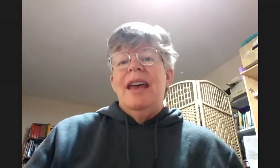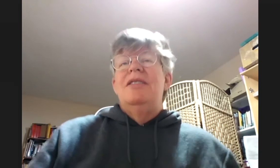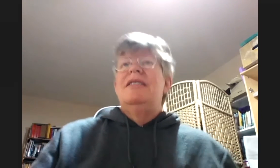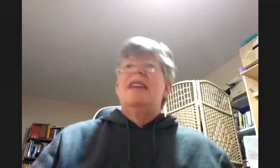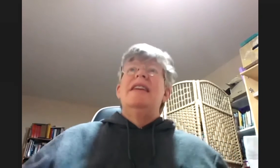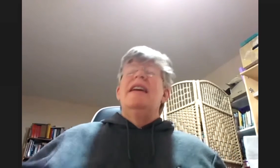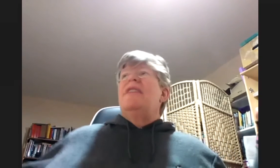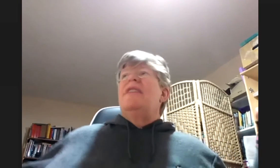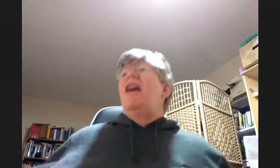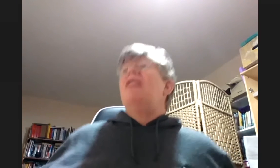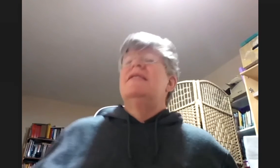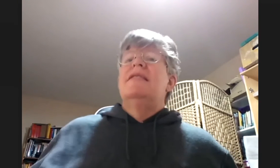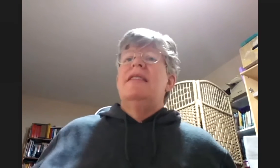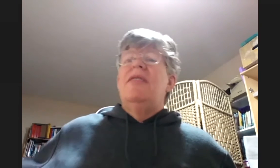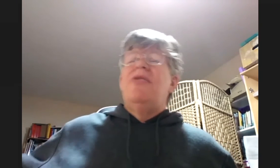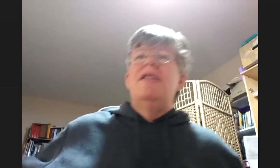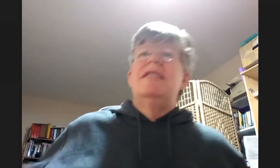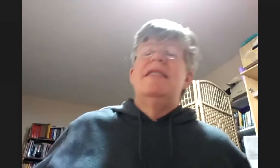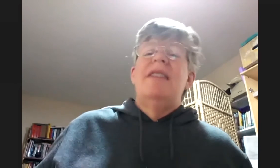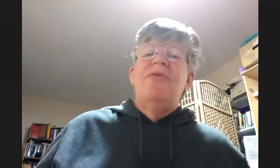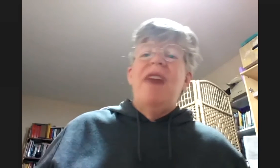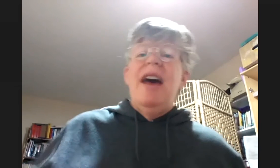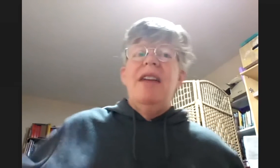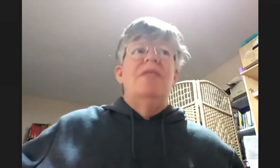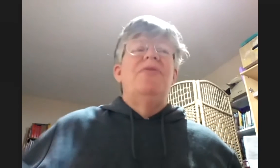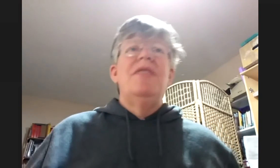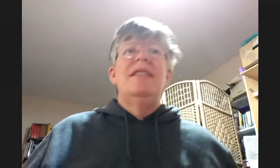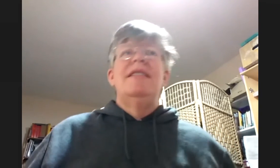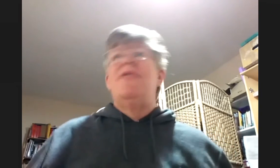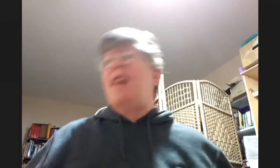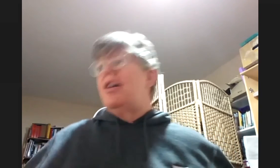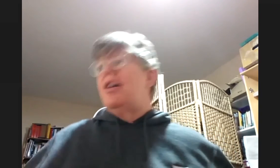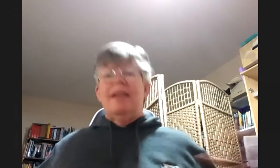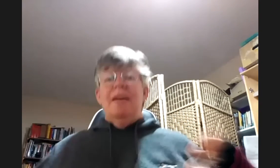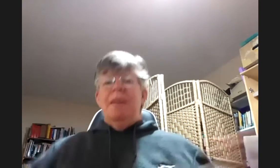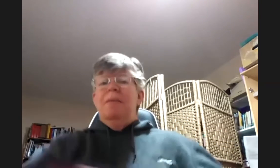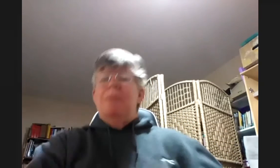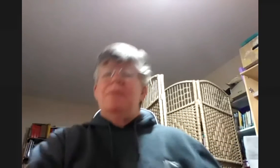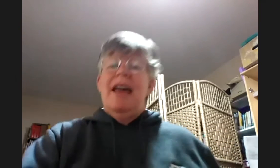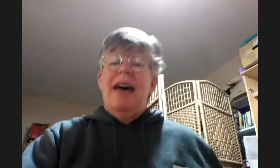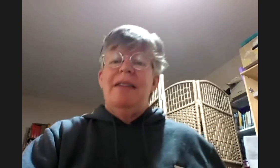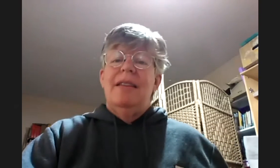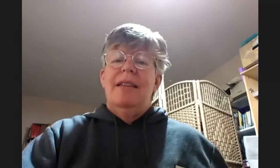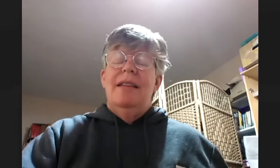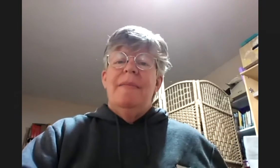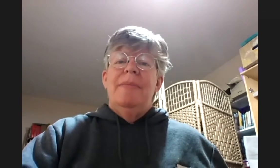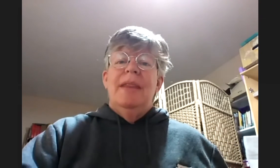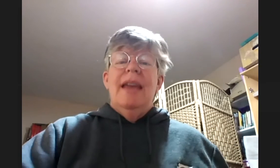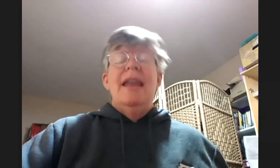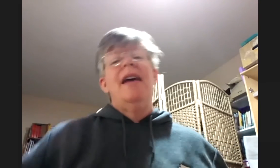she said, the forest is on fire. The forest is on fire. Quick, come help me put it out. And Hare,